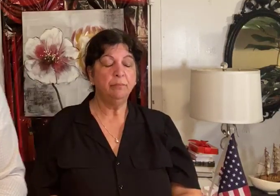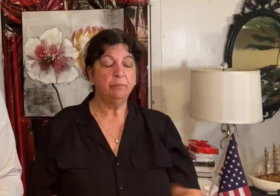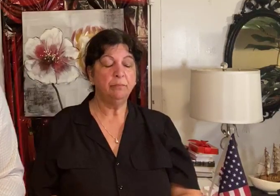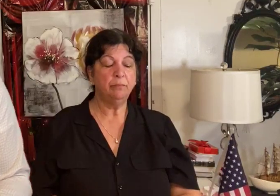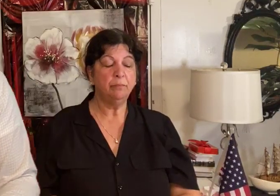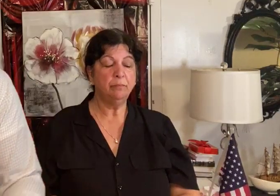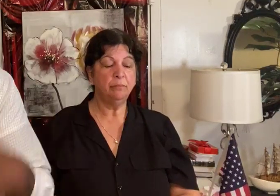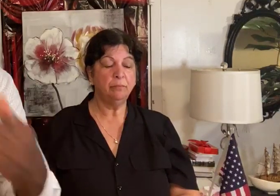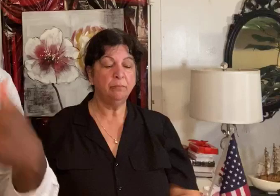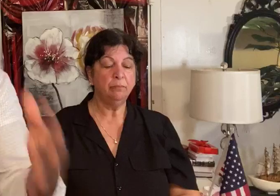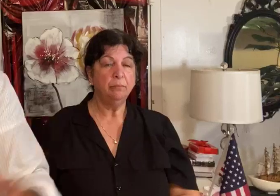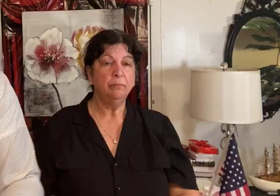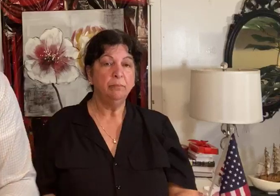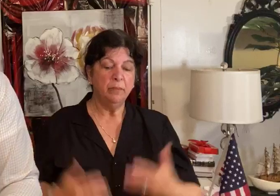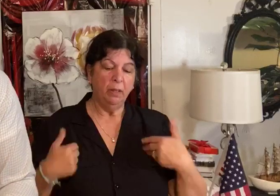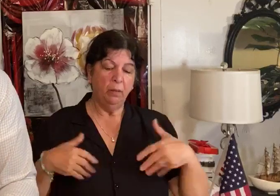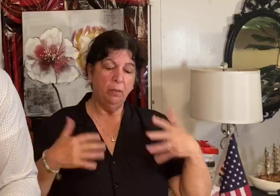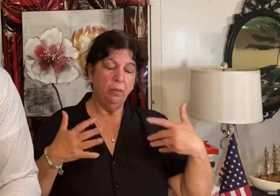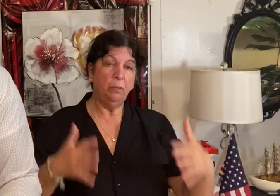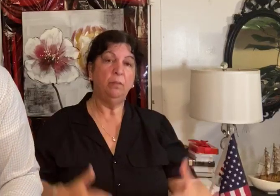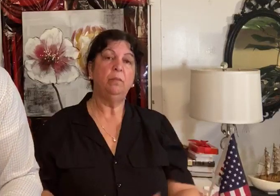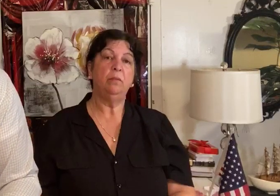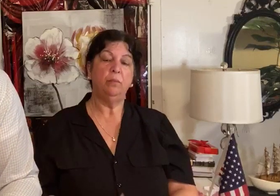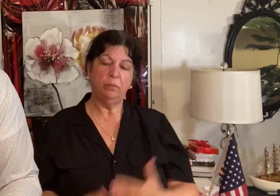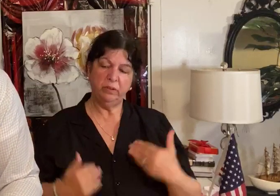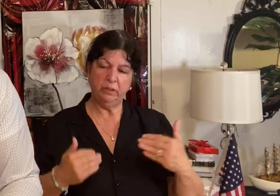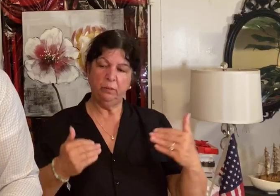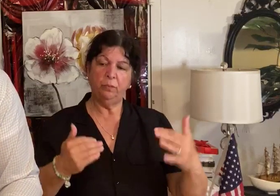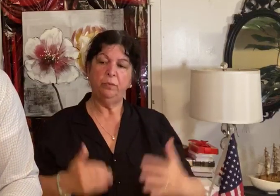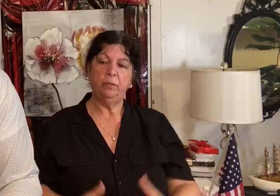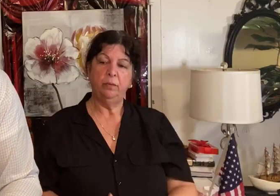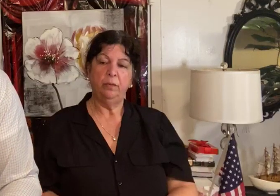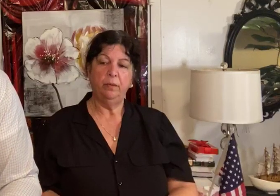Let me get going here.